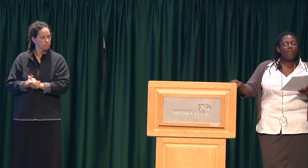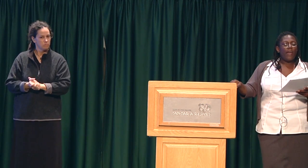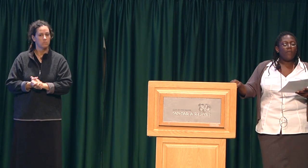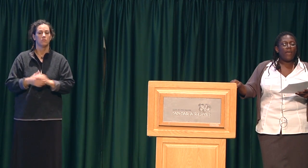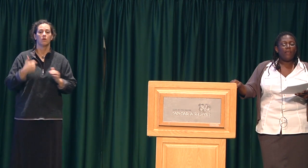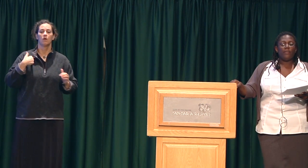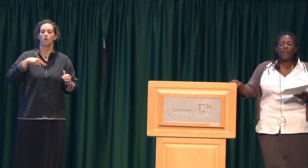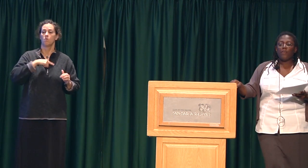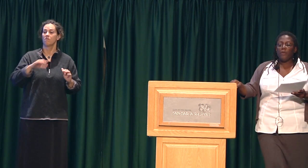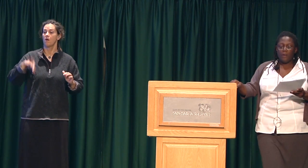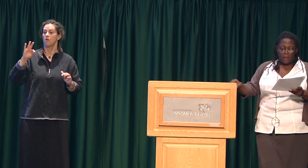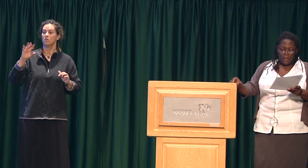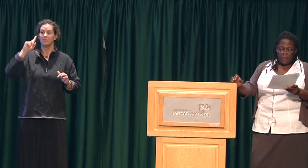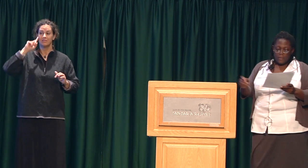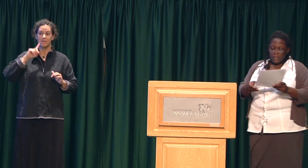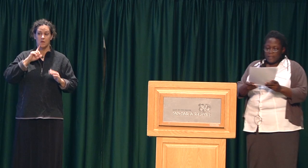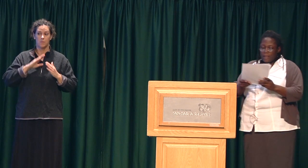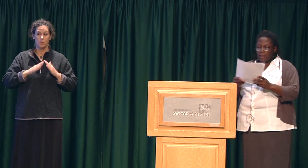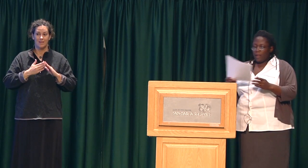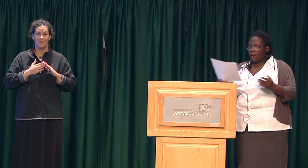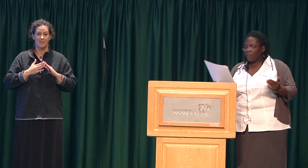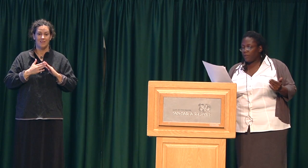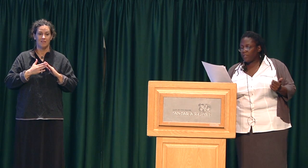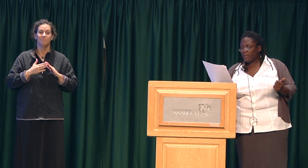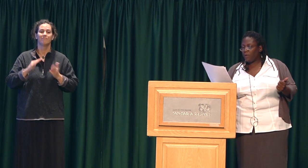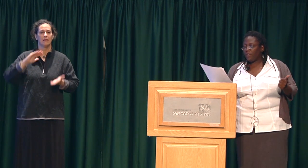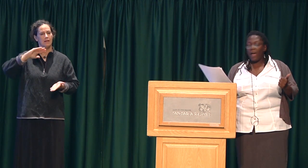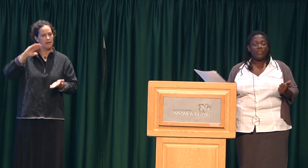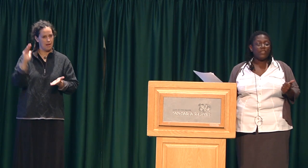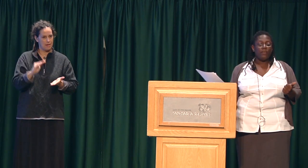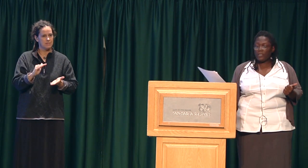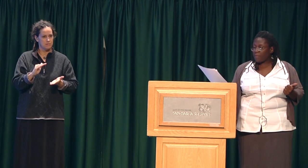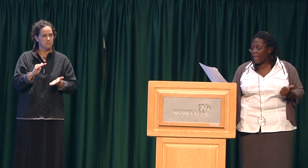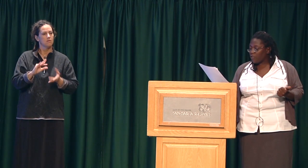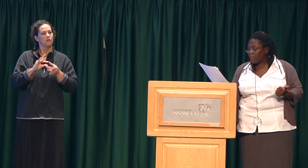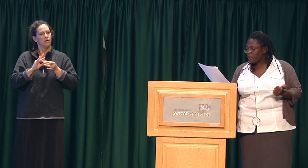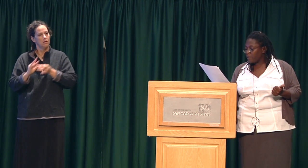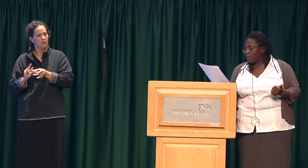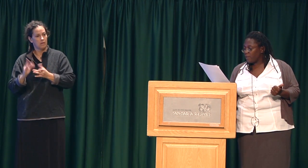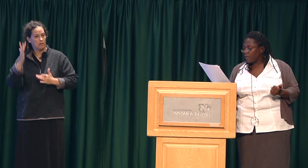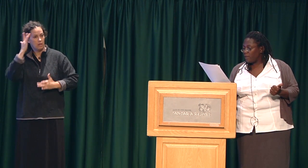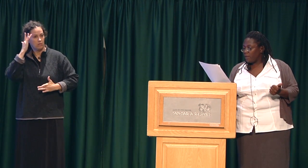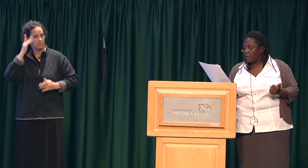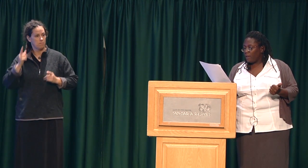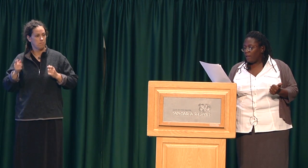So we have found that in the deaf community, there is less health literacy with knowledge to illness management.